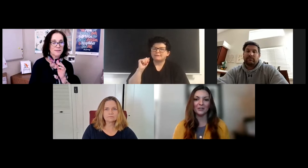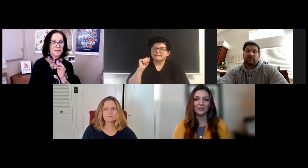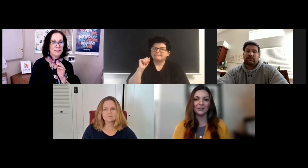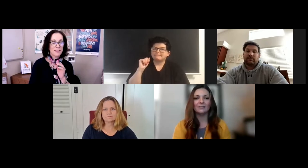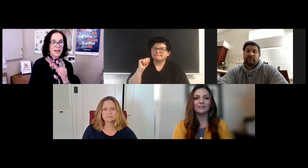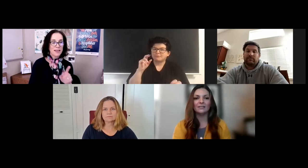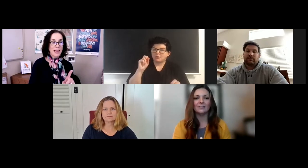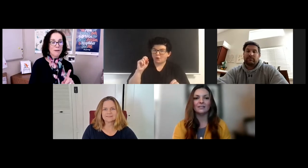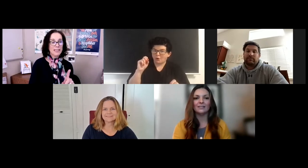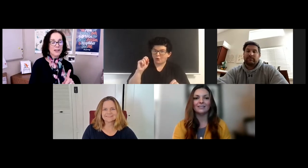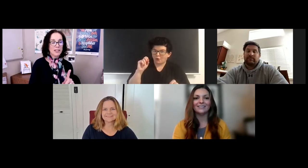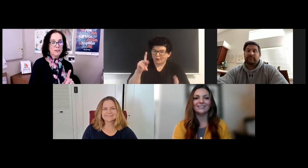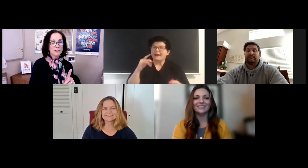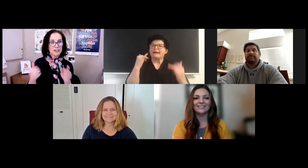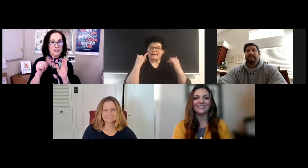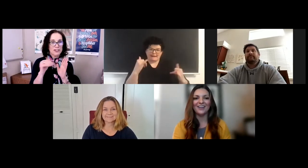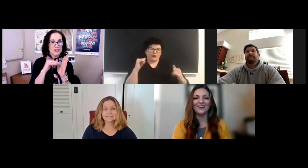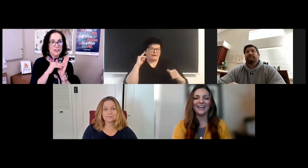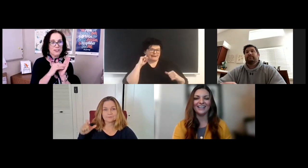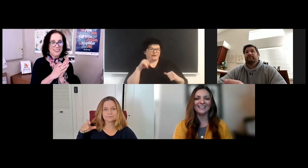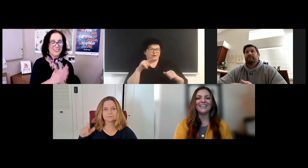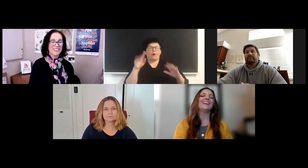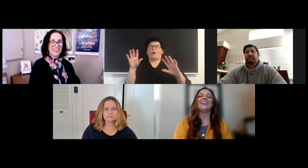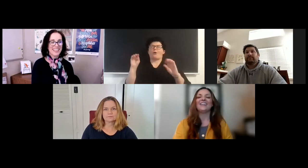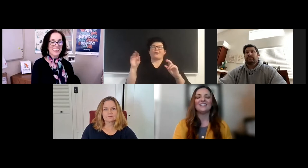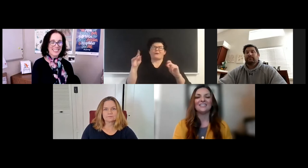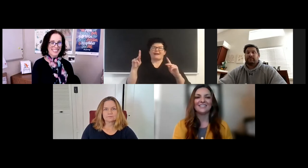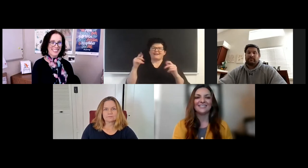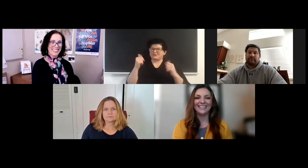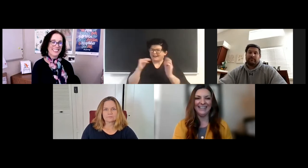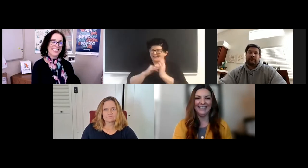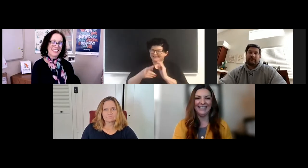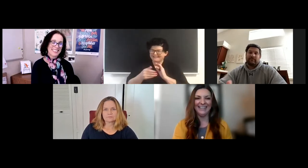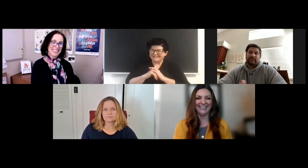Okay. Now we can hear you. Okay. Try that again.